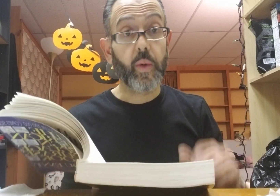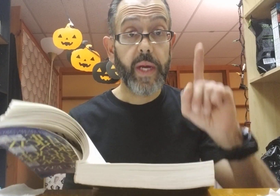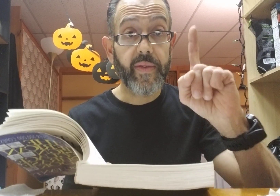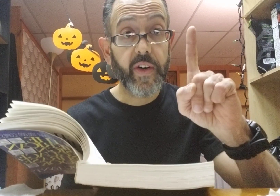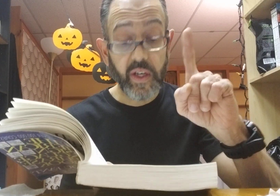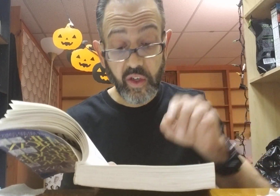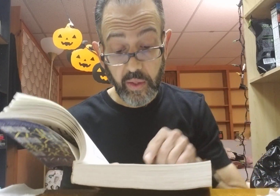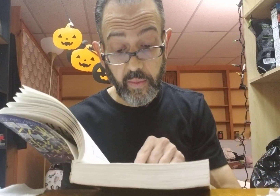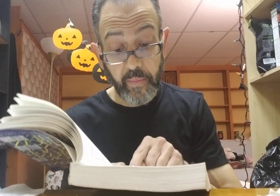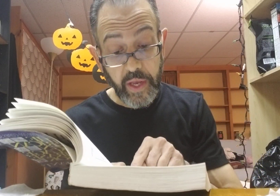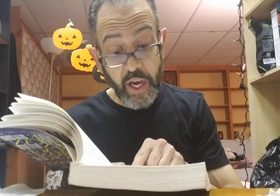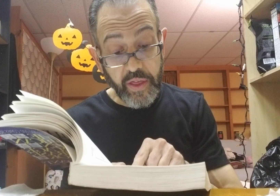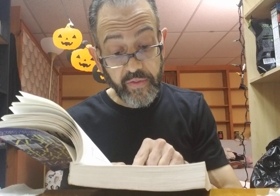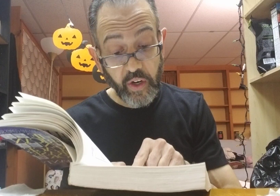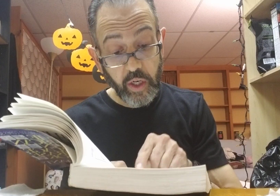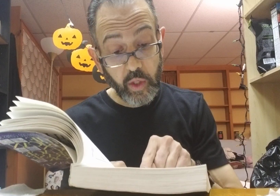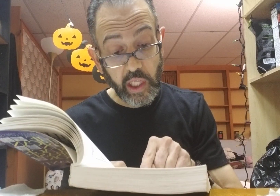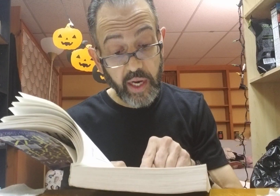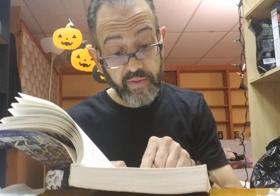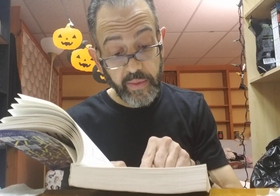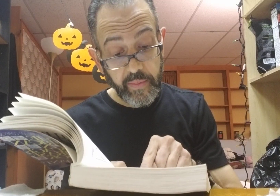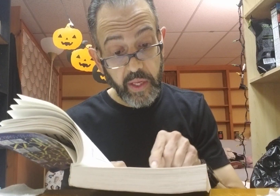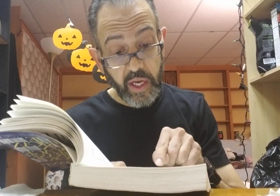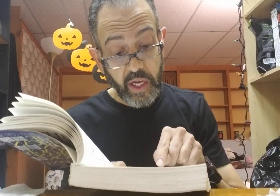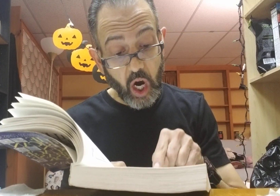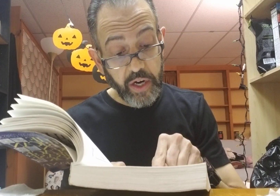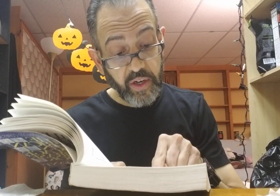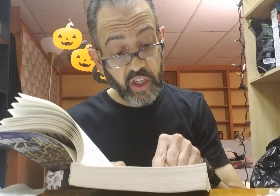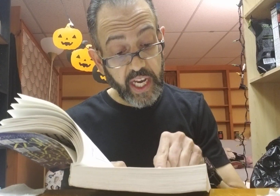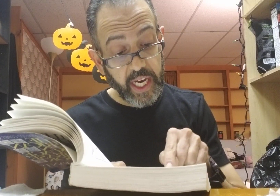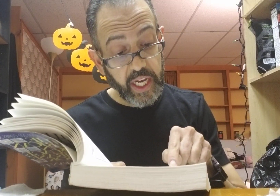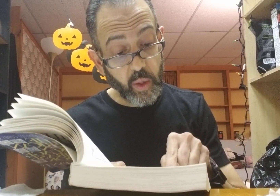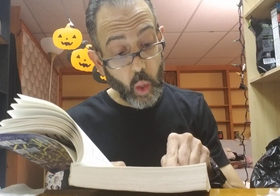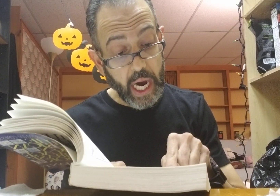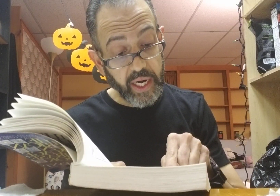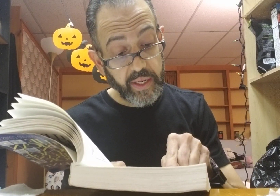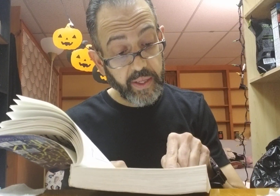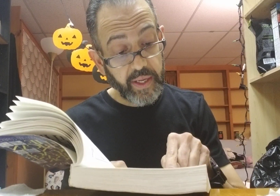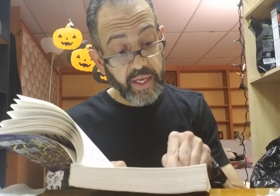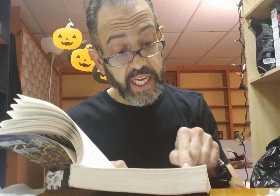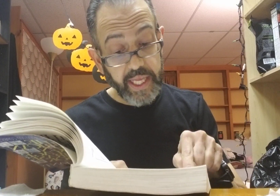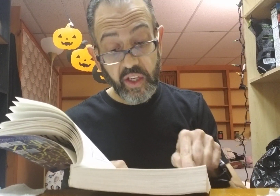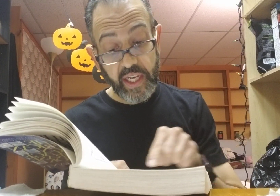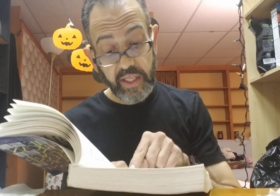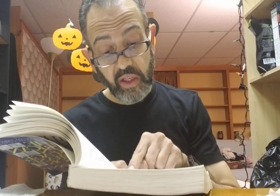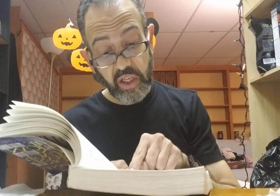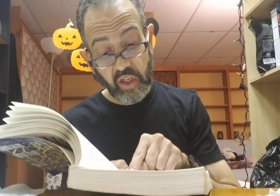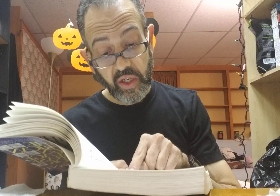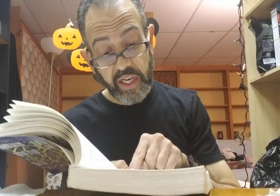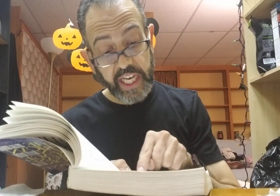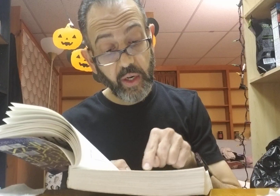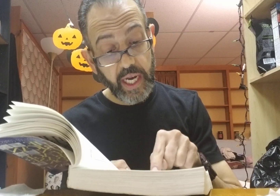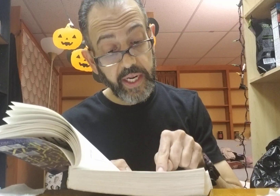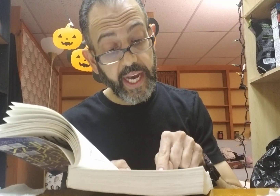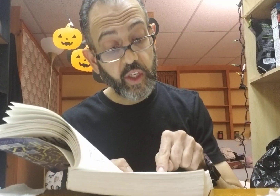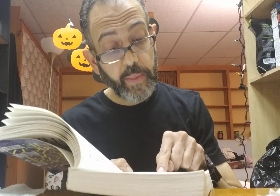Now first, the verbs love, understand, and want in the sentences here on the next